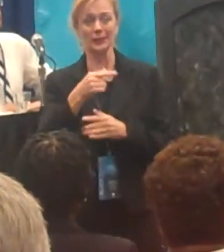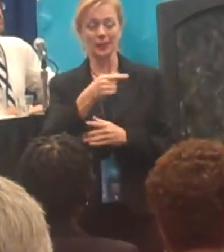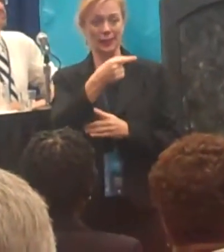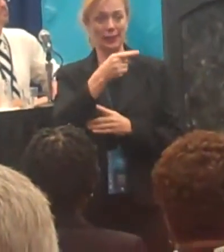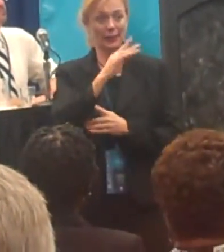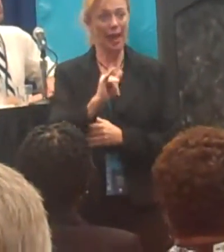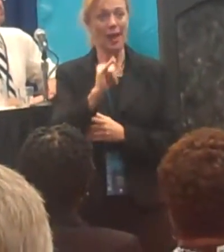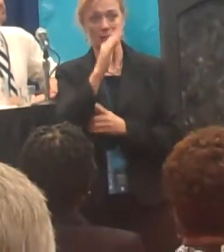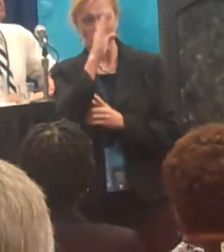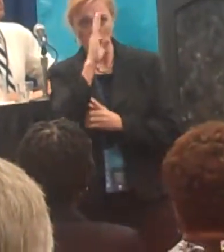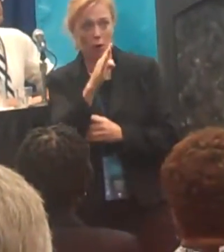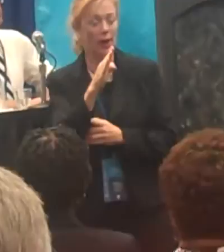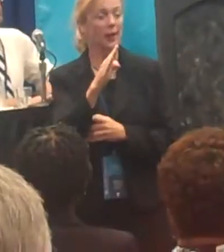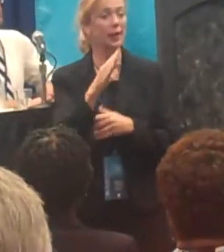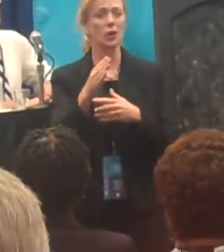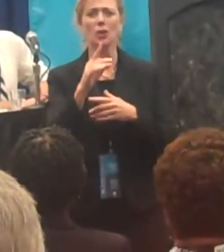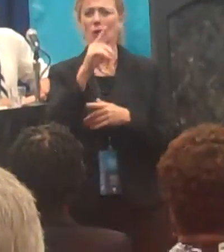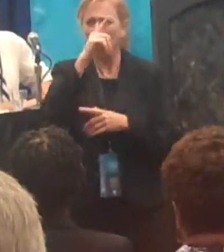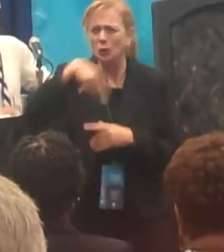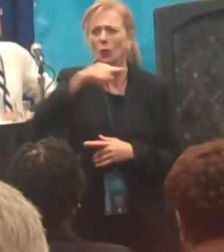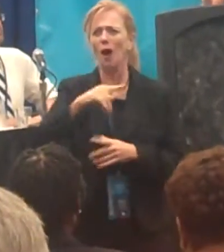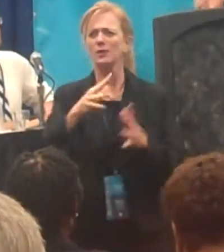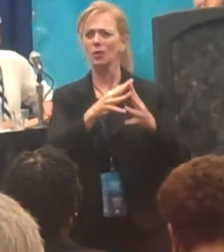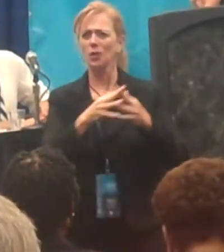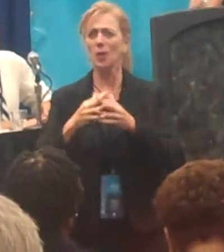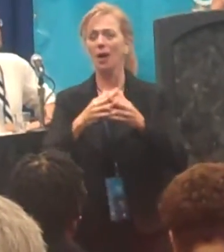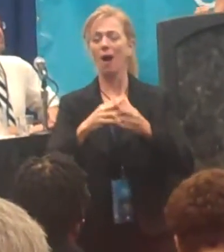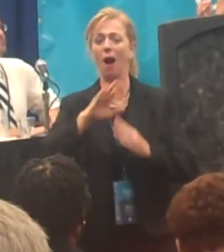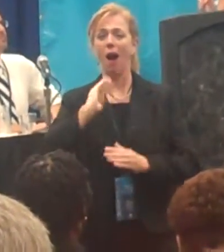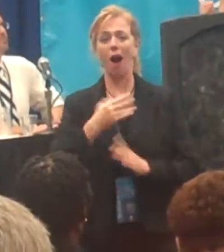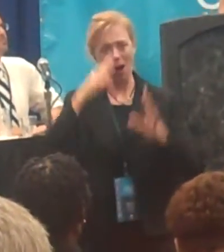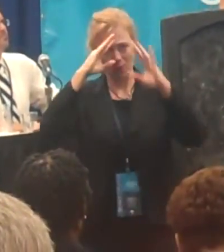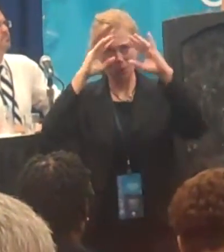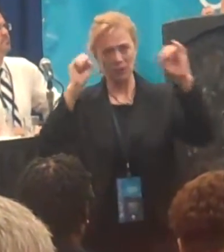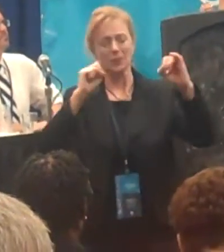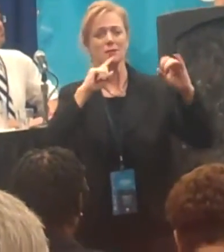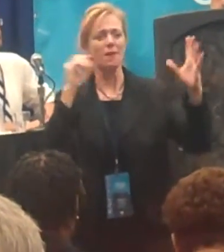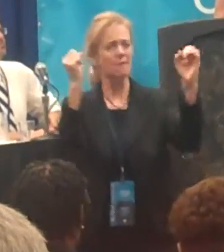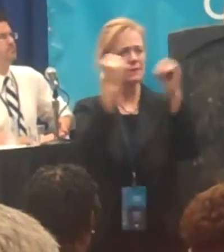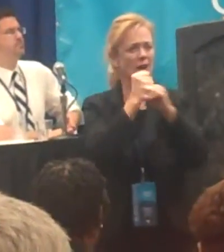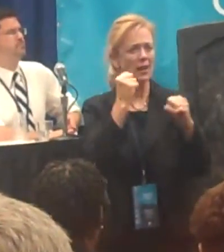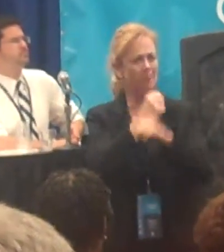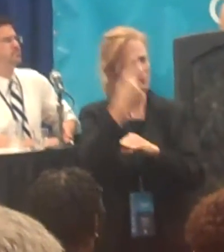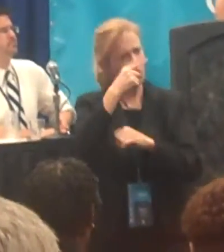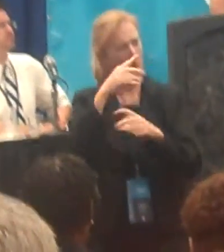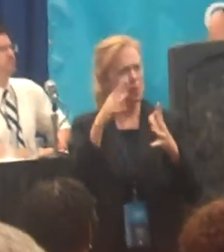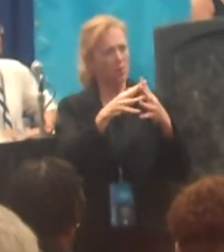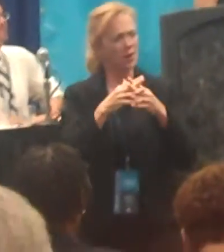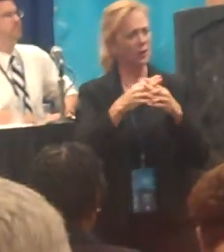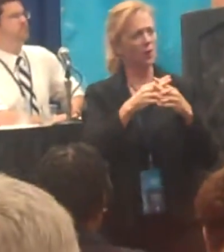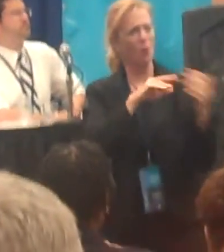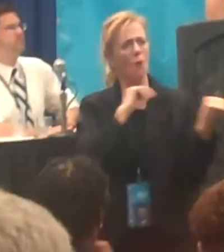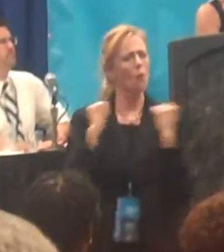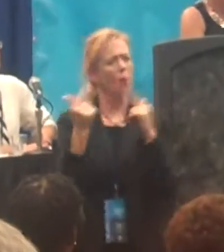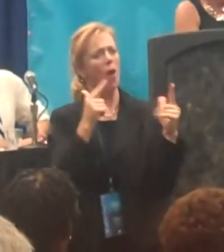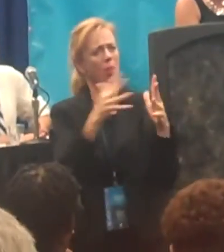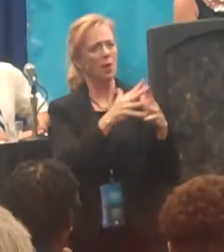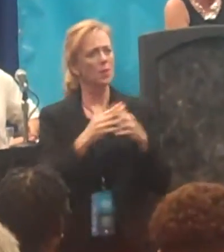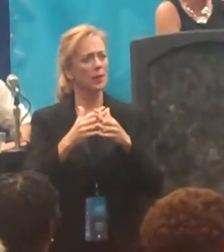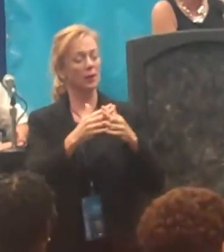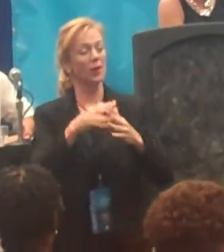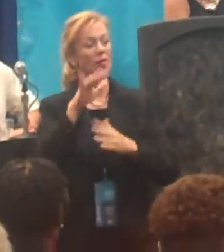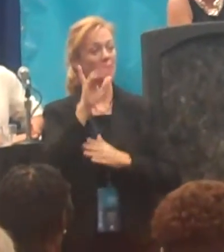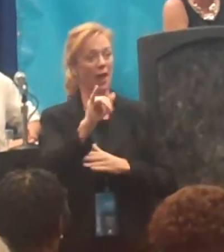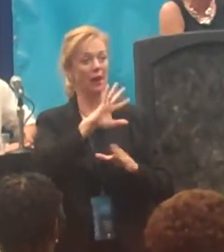and straight. You are America, and our president is fighting for America, all America.